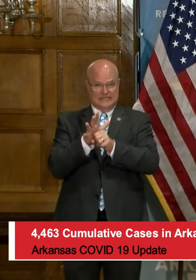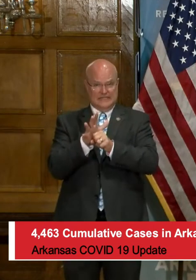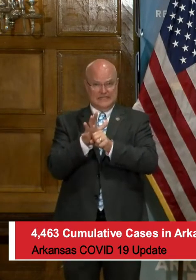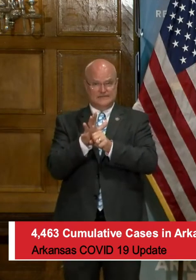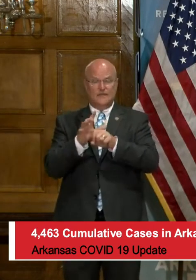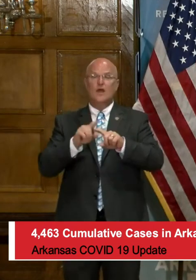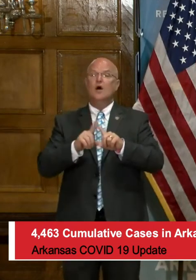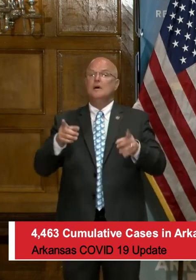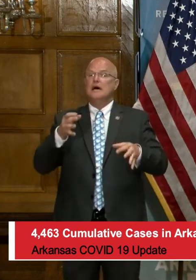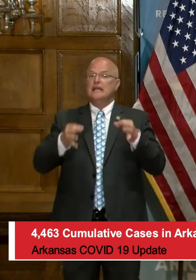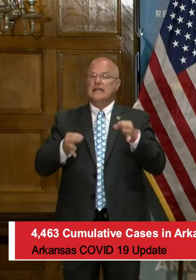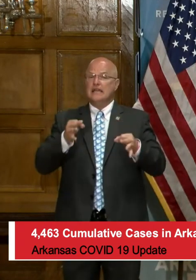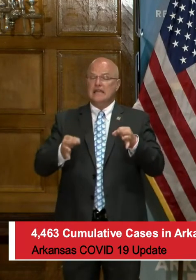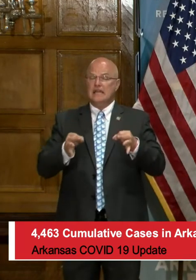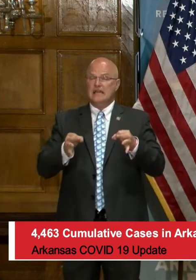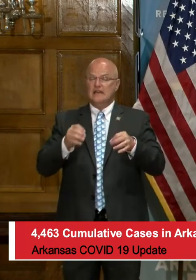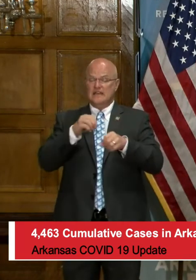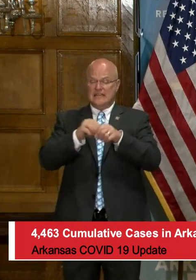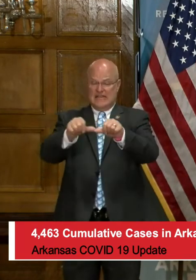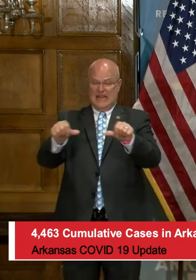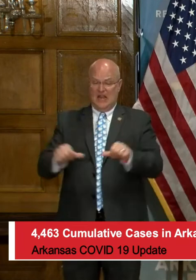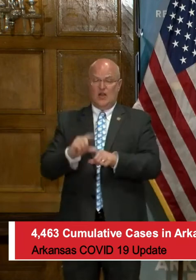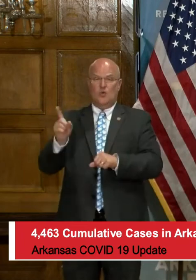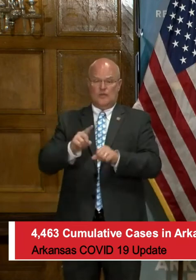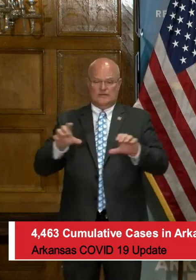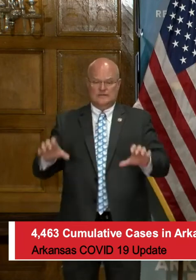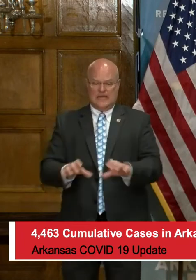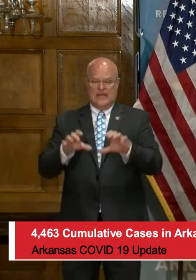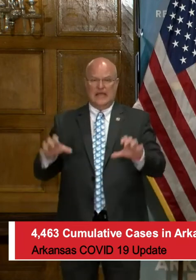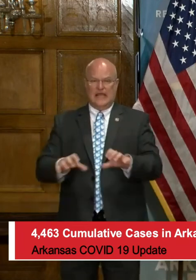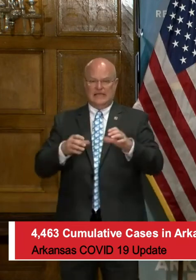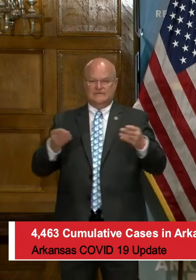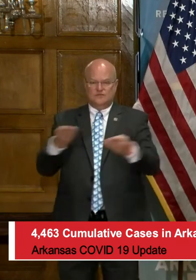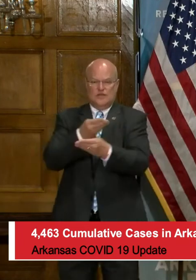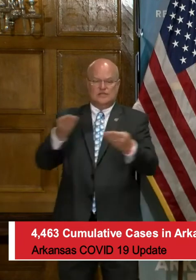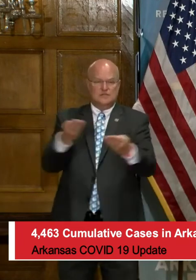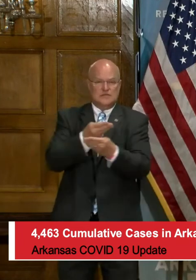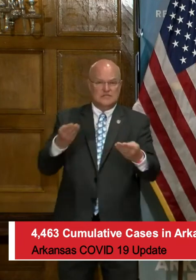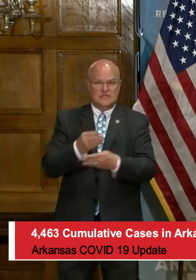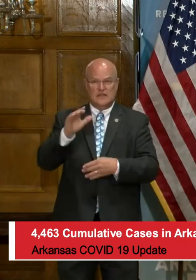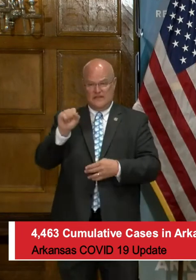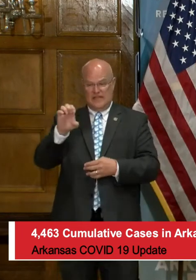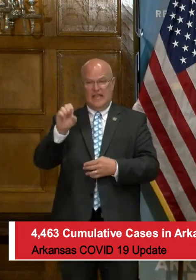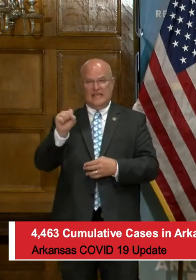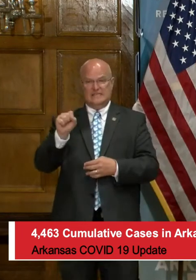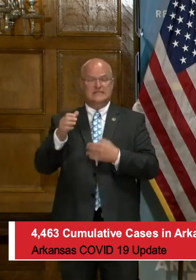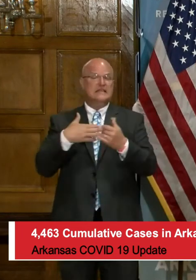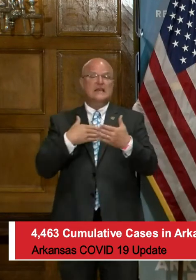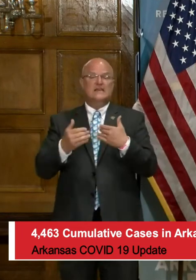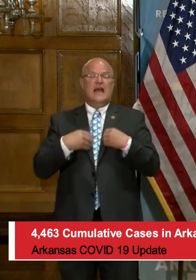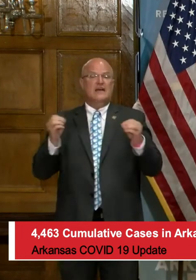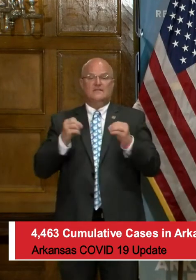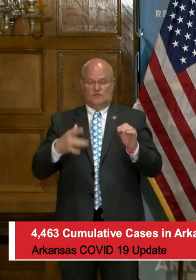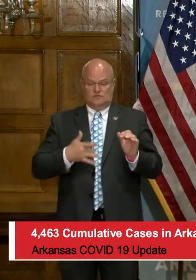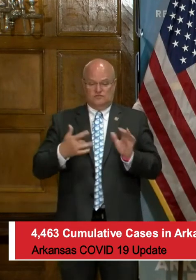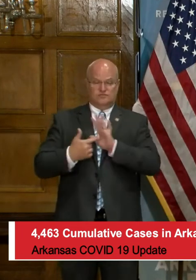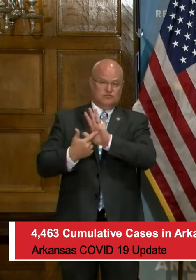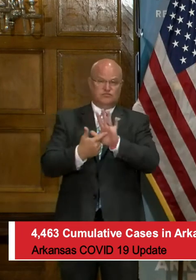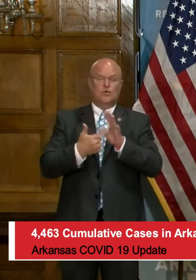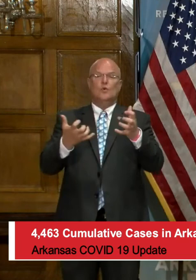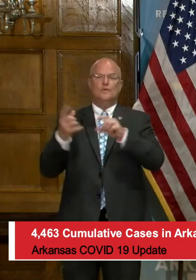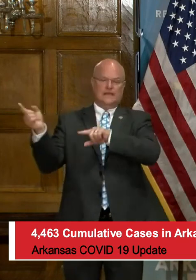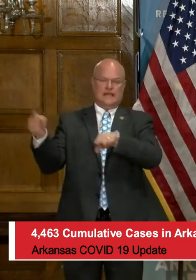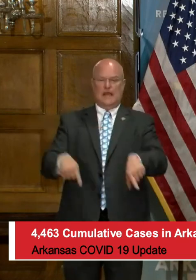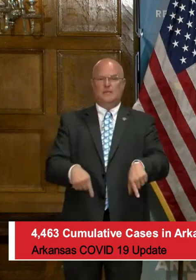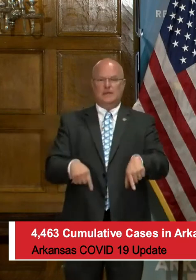COVID-19. But if they've been in an area where there's active transmission of COVID-19, even if they have no symptoms, we'd like them to